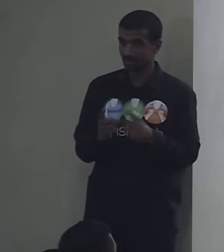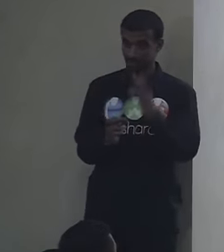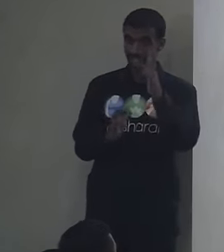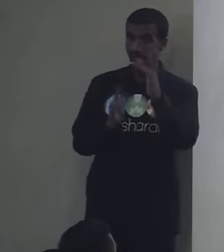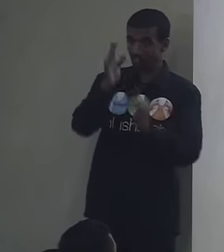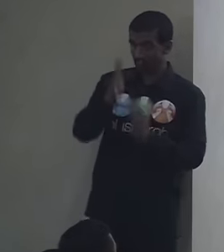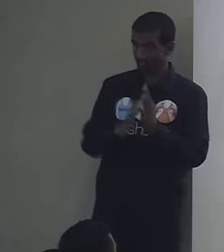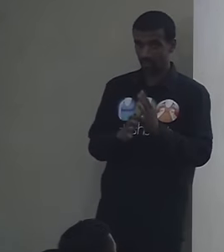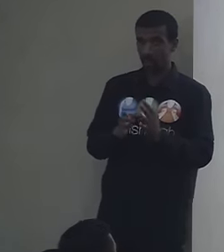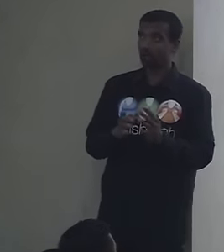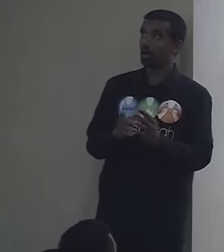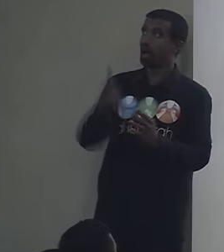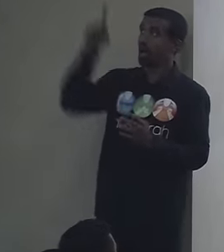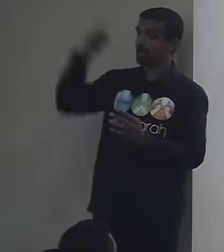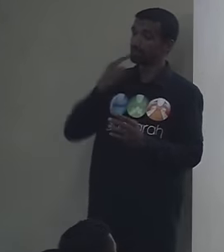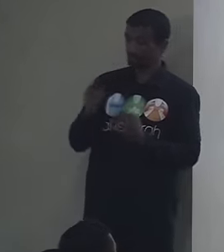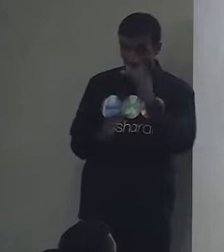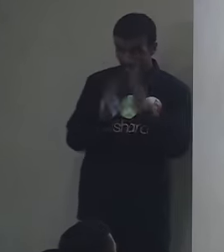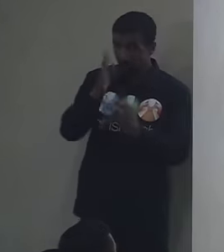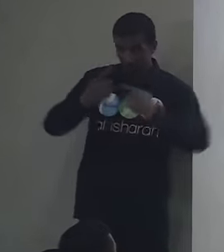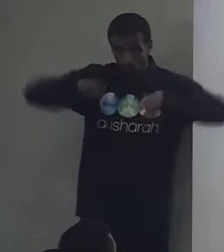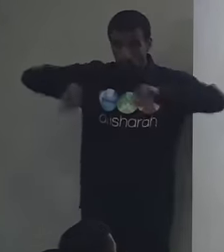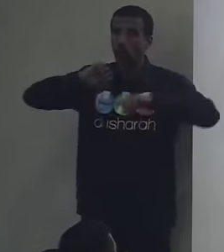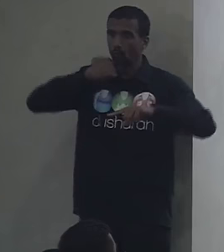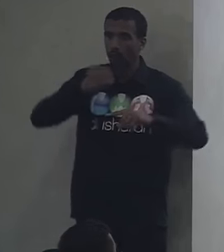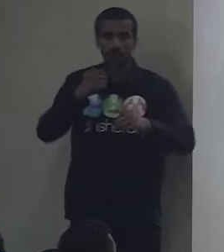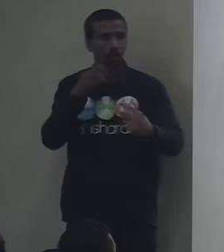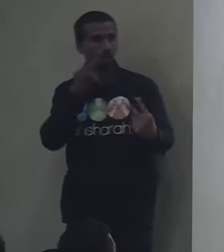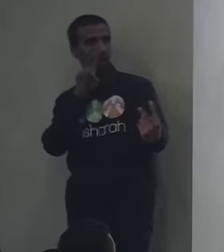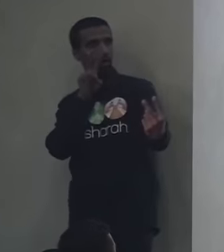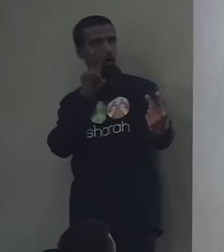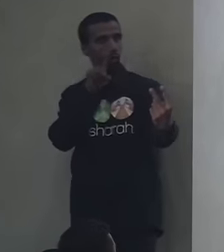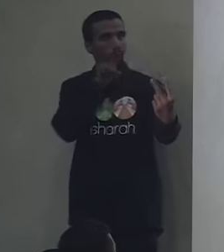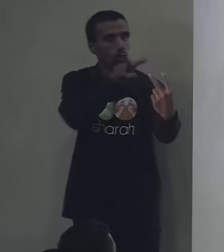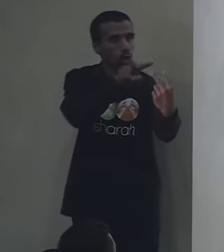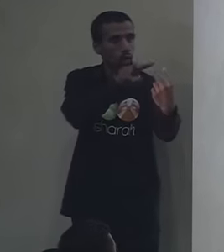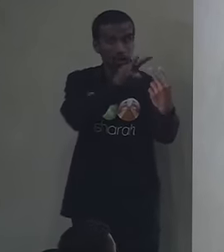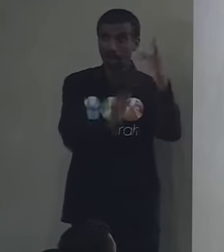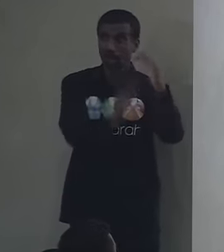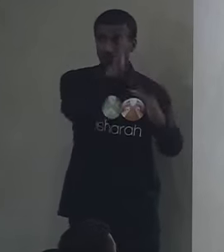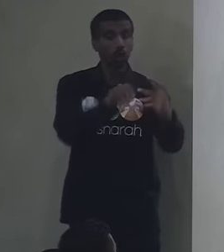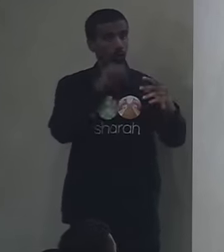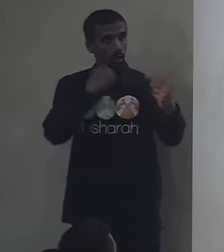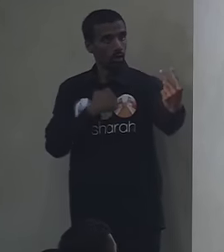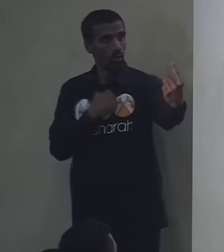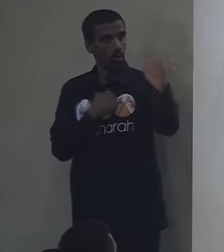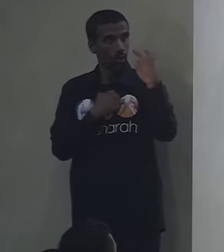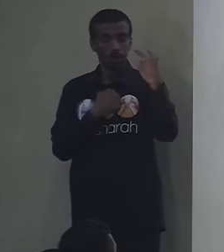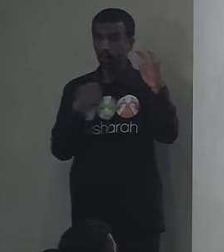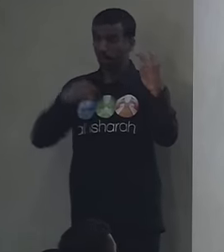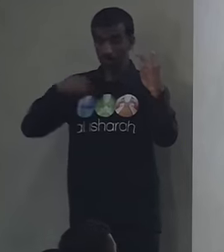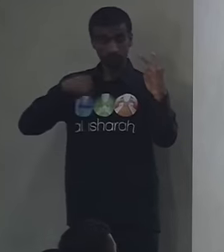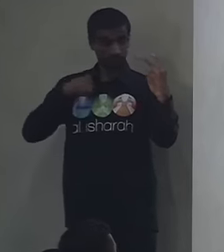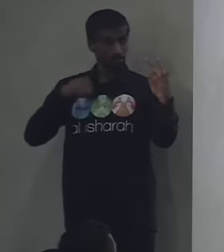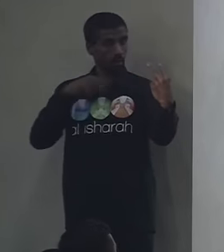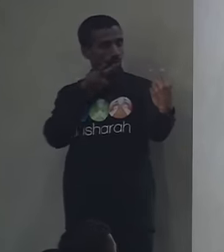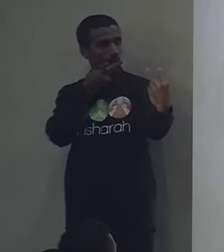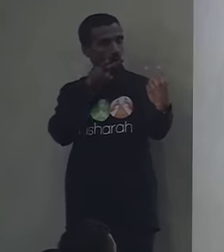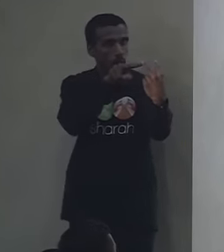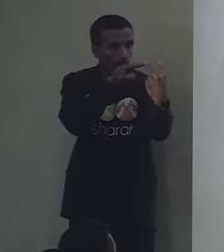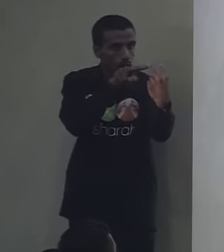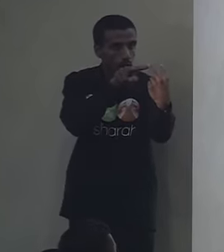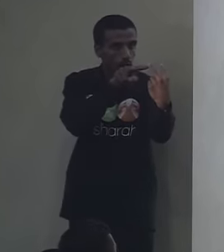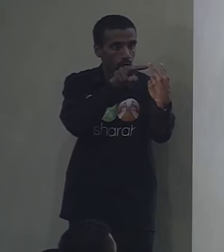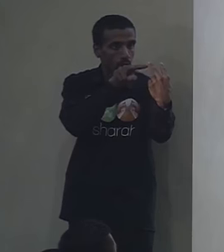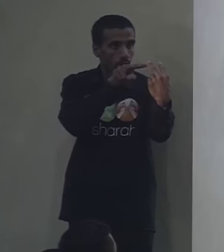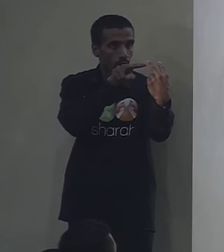and this time with the eyes of a believer. This time you're going to be so convinced. Right now, it's